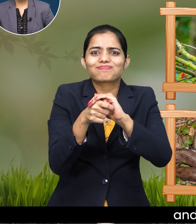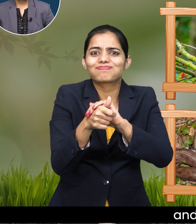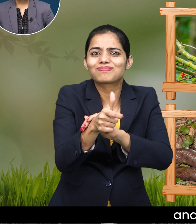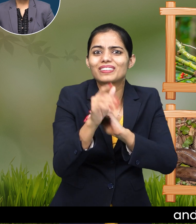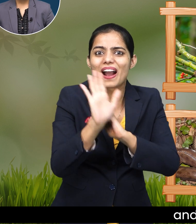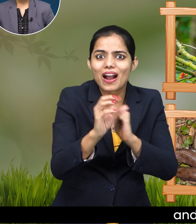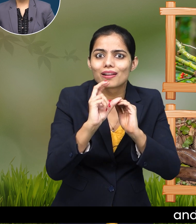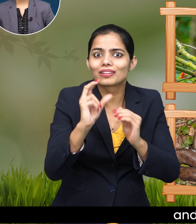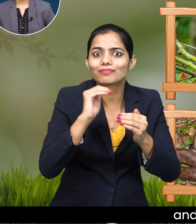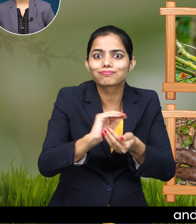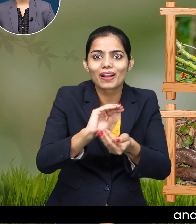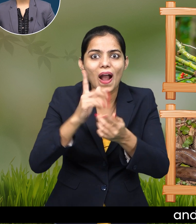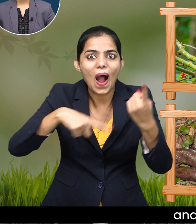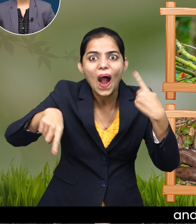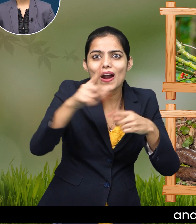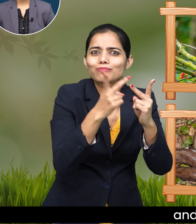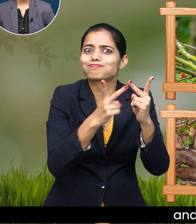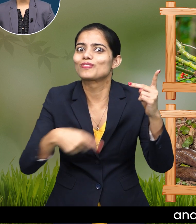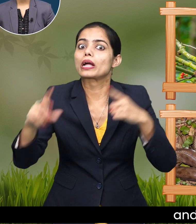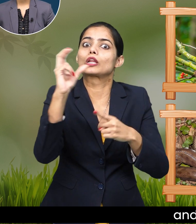and tortoises, etc.